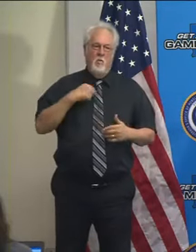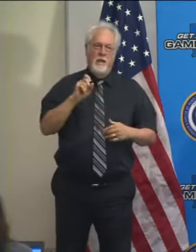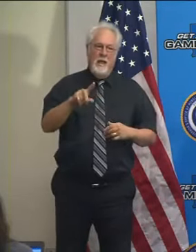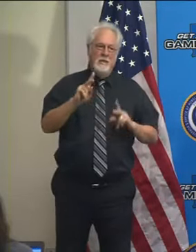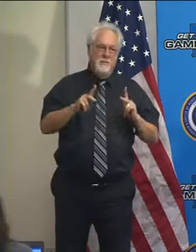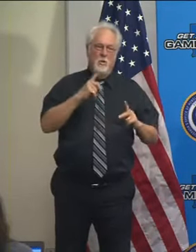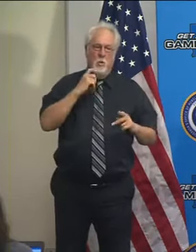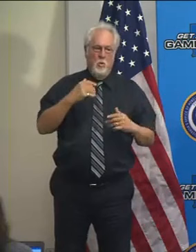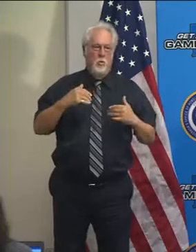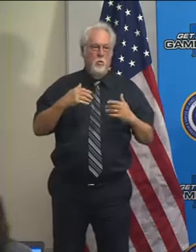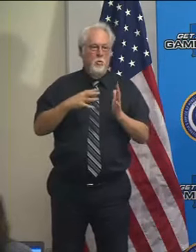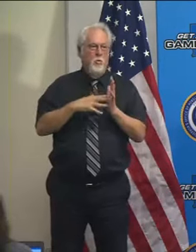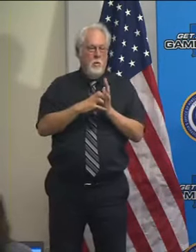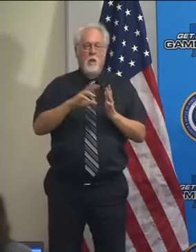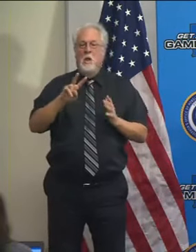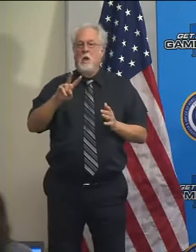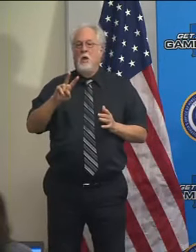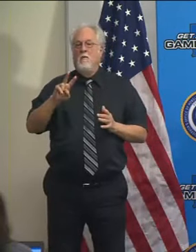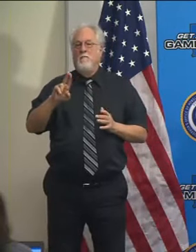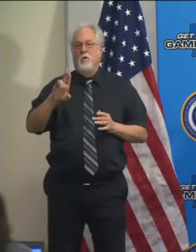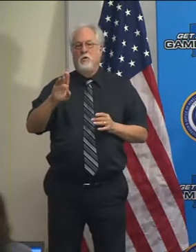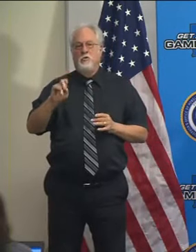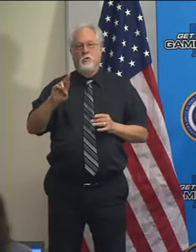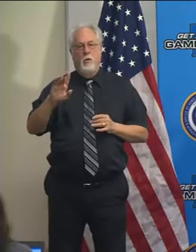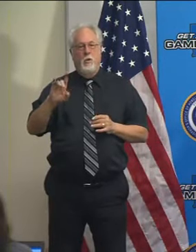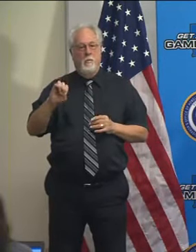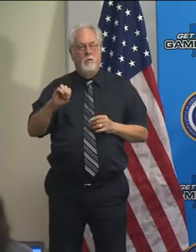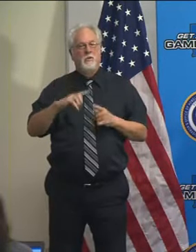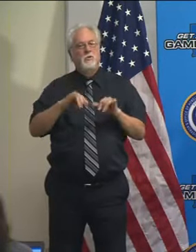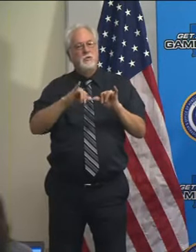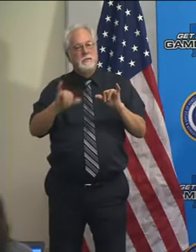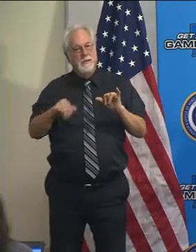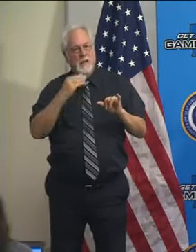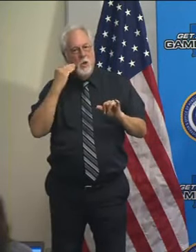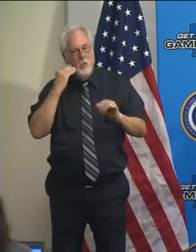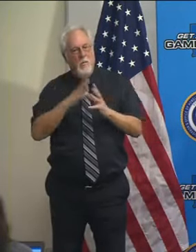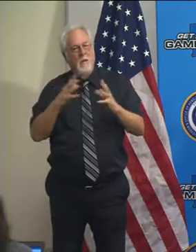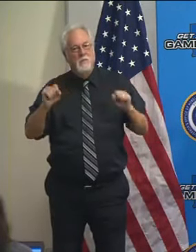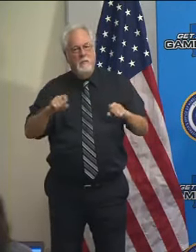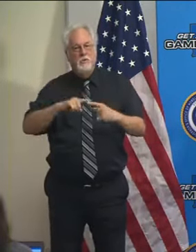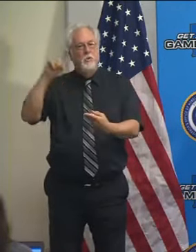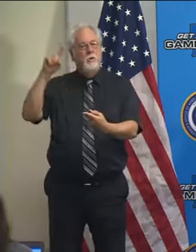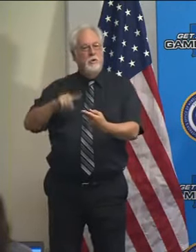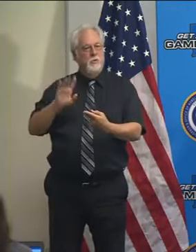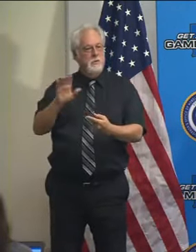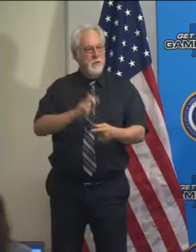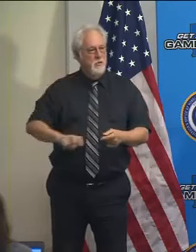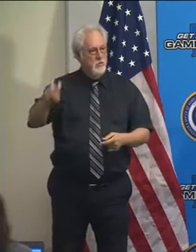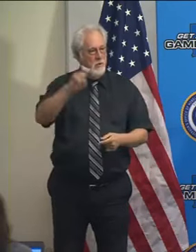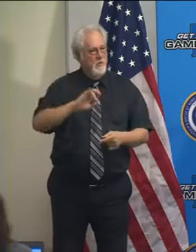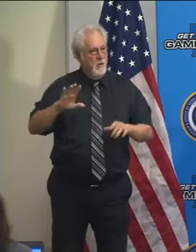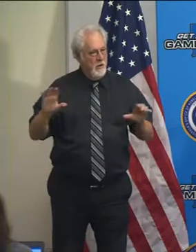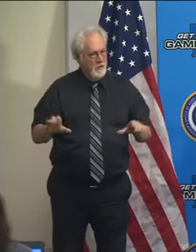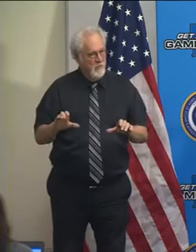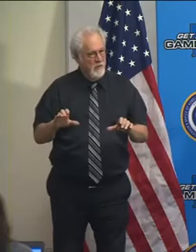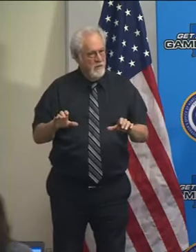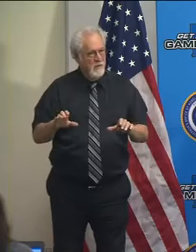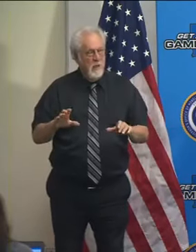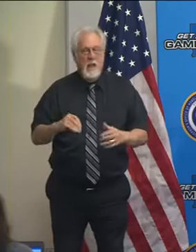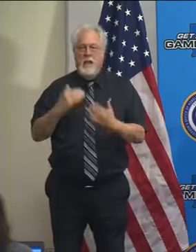who are vulnerable to stay home as much as possible, to reduce their travel, their activity, to minimize